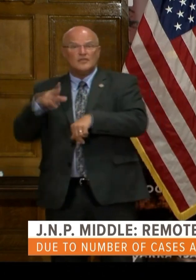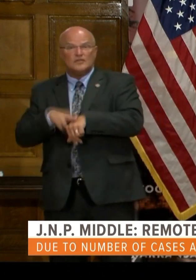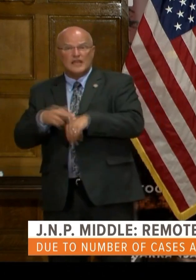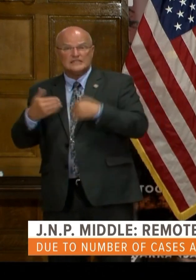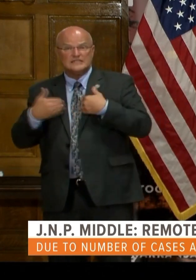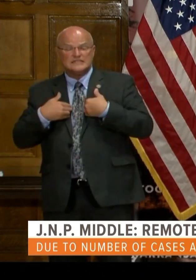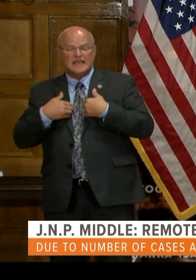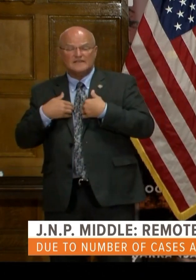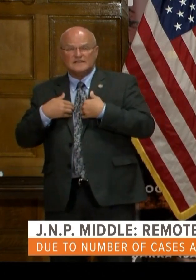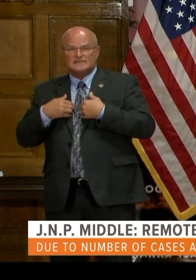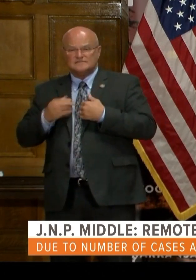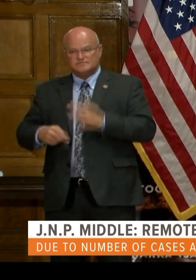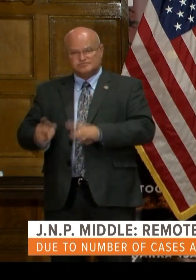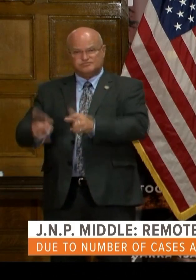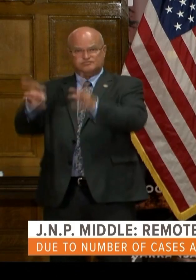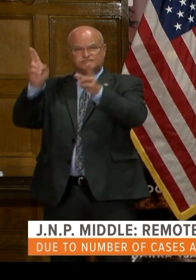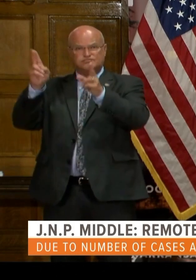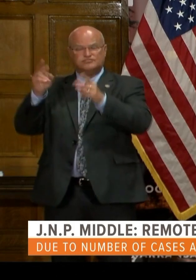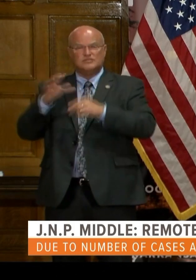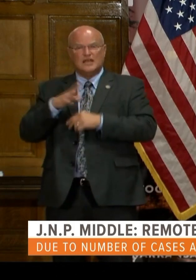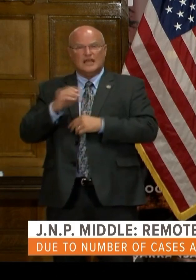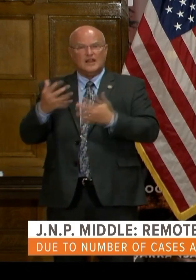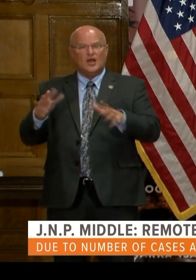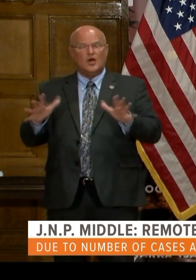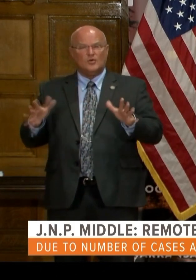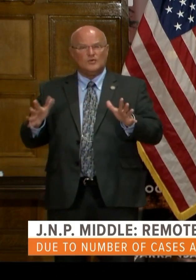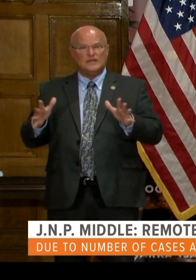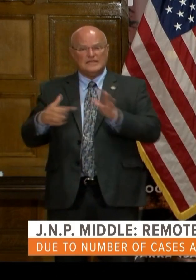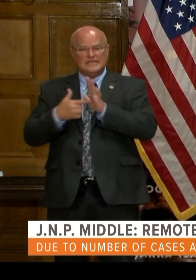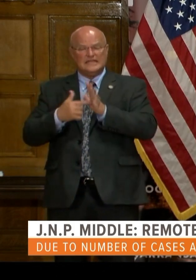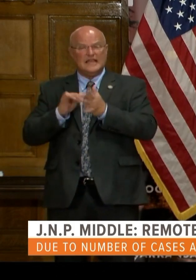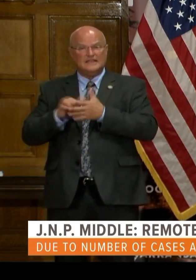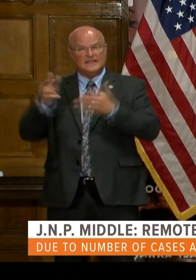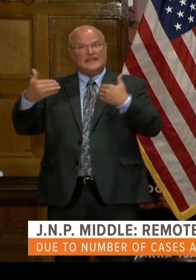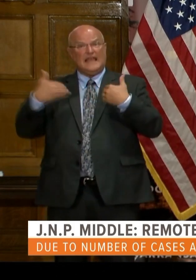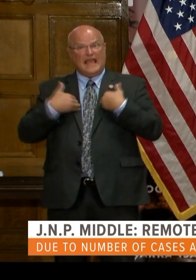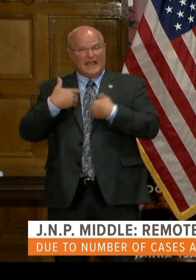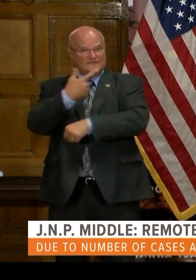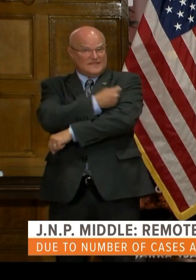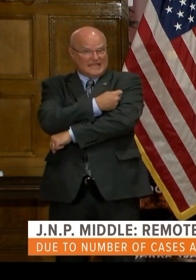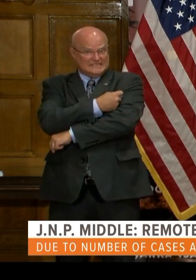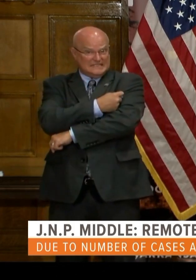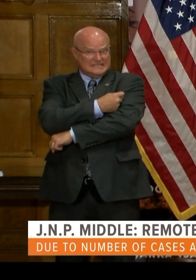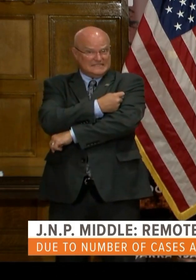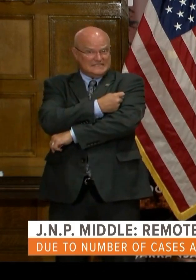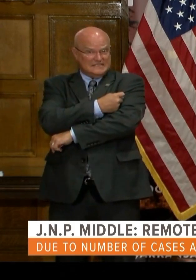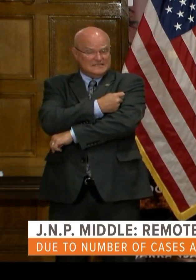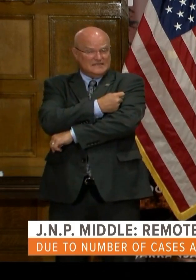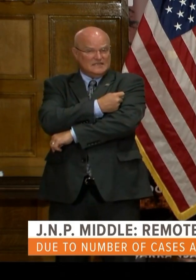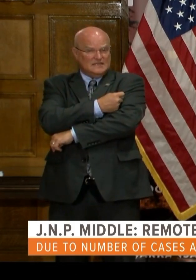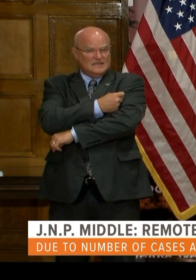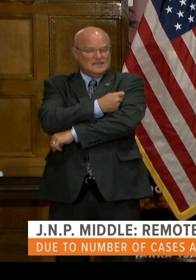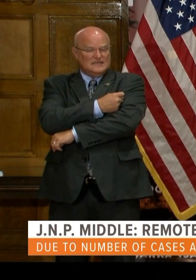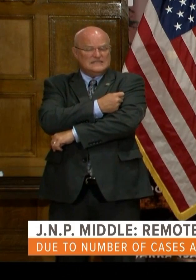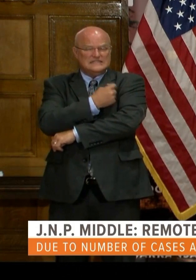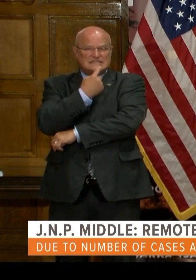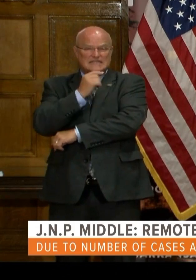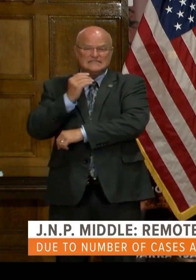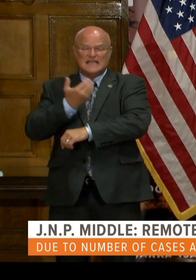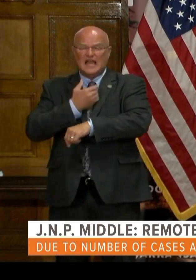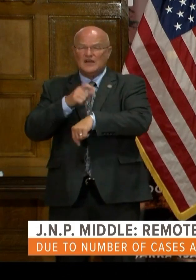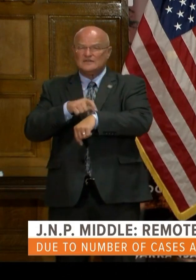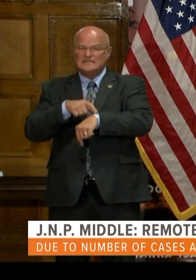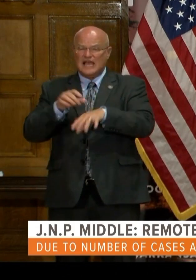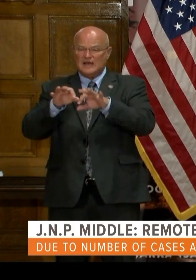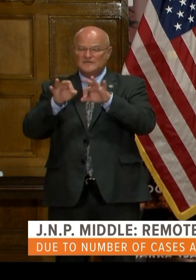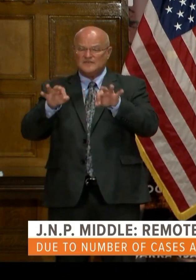have accelerated and already indicate that they have vaccines out there indicates that our time frame